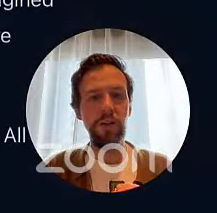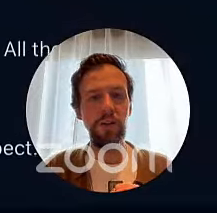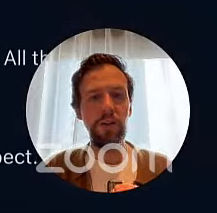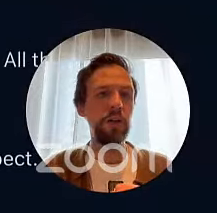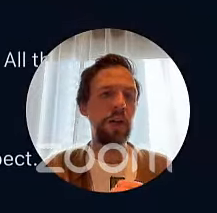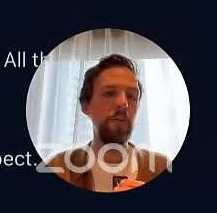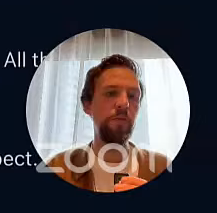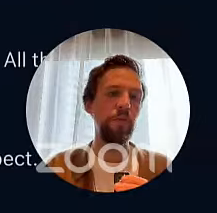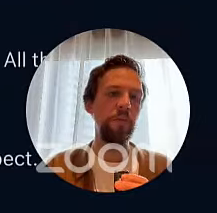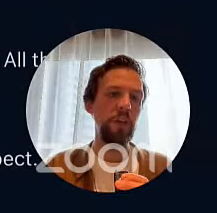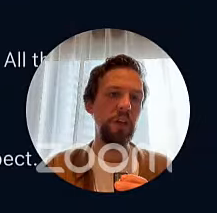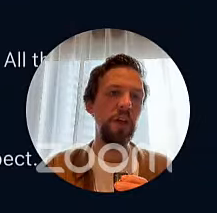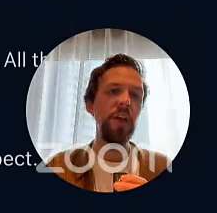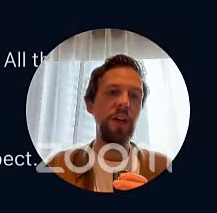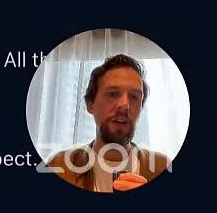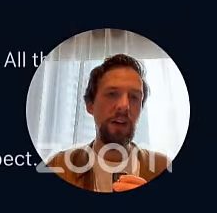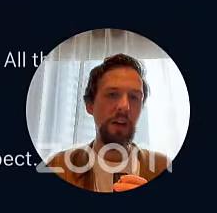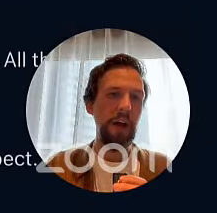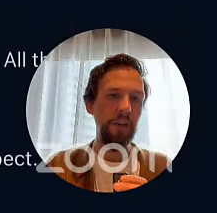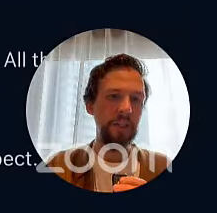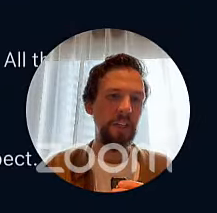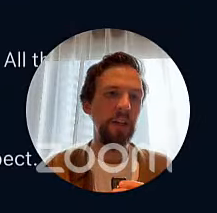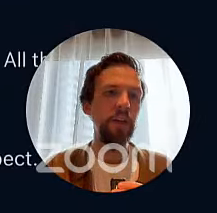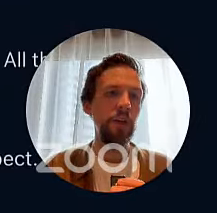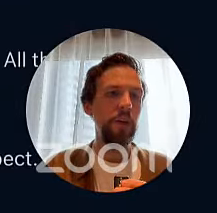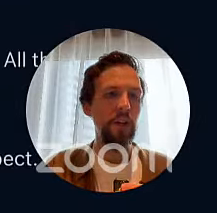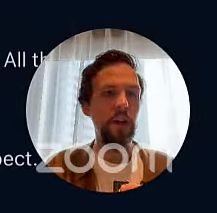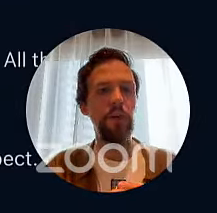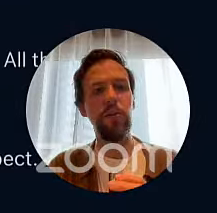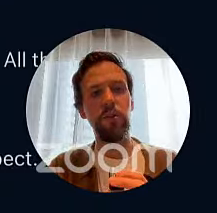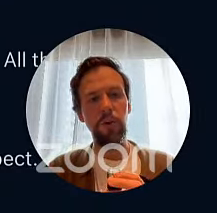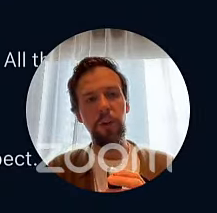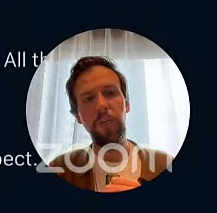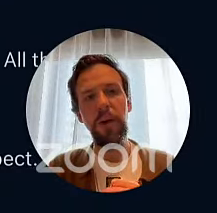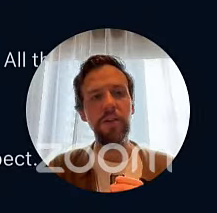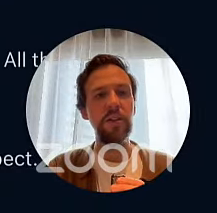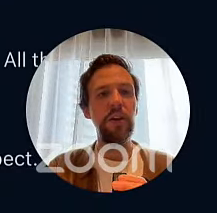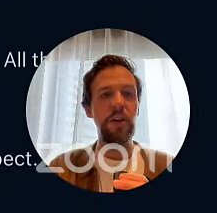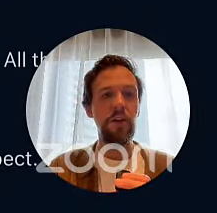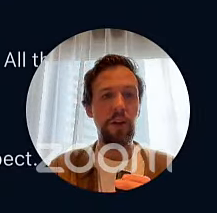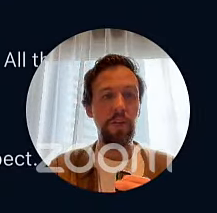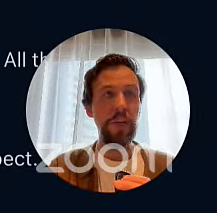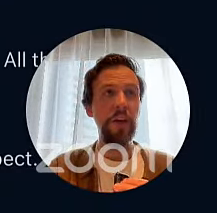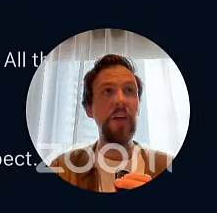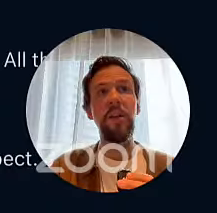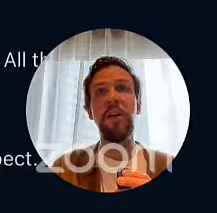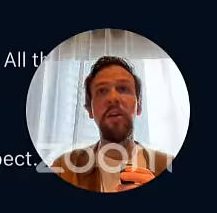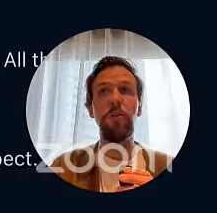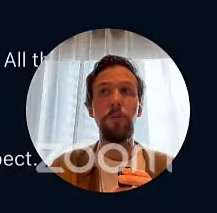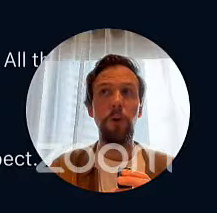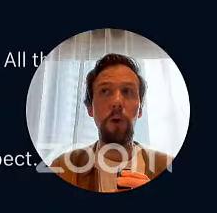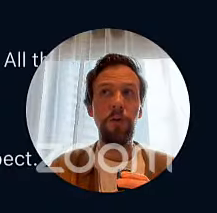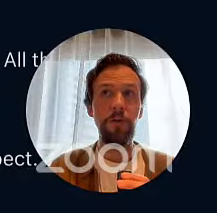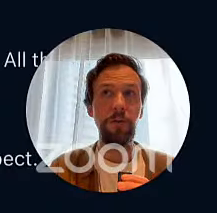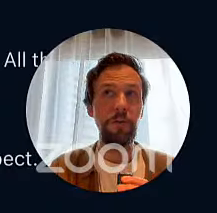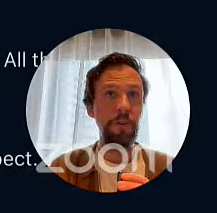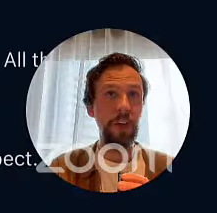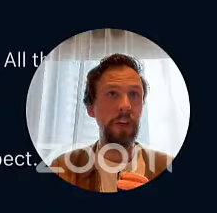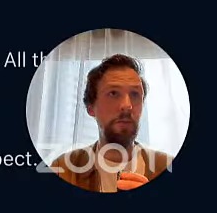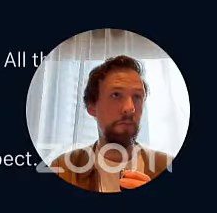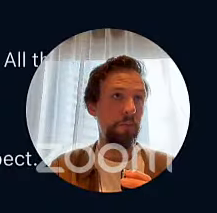wonderful article coming from the iOS scene talking about being indie,